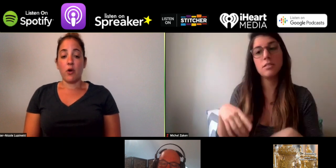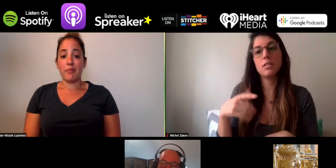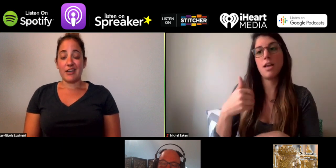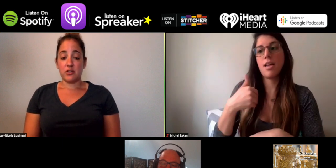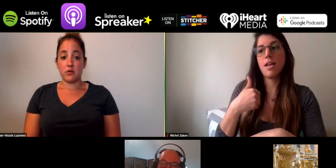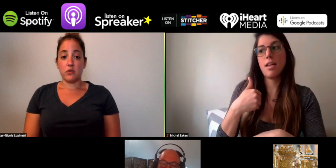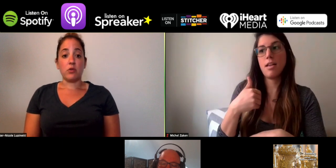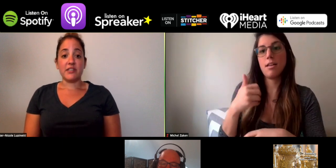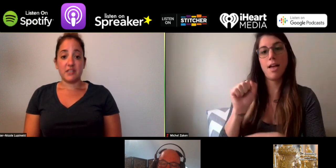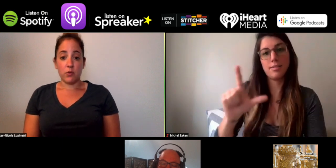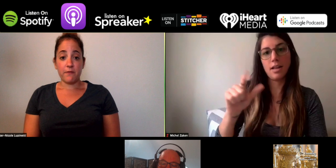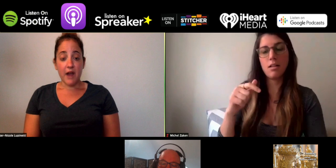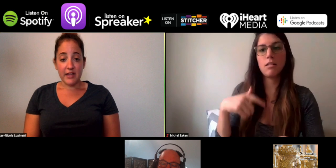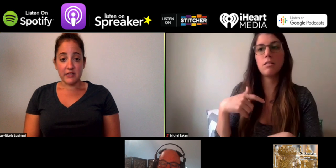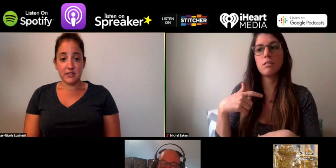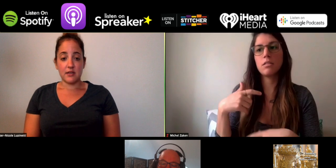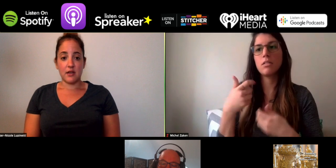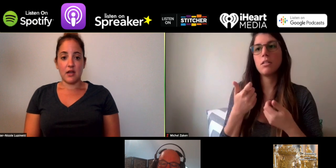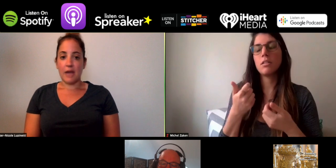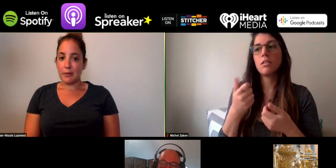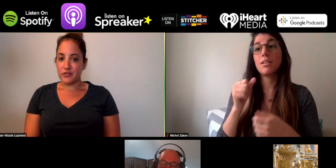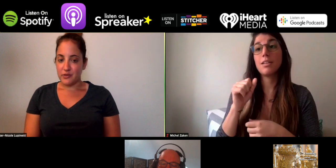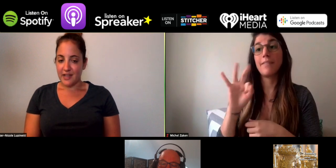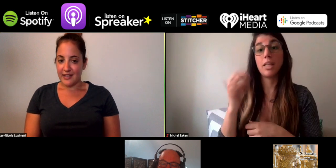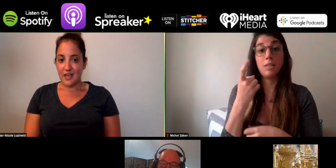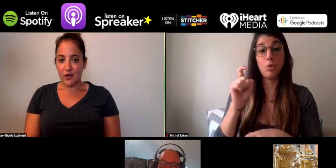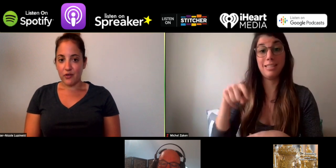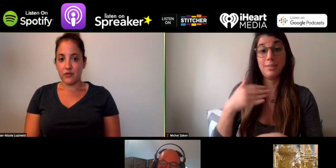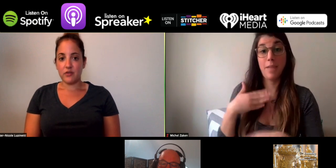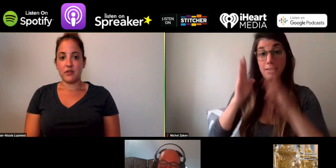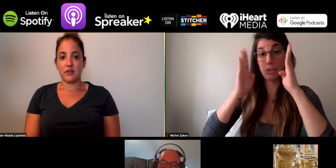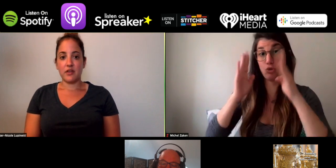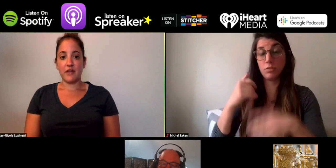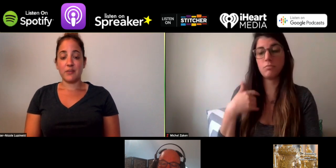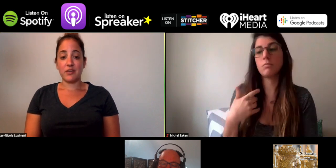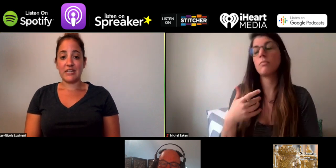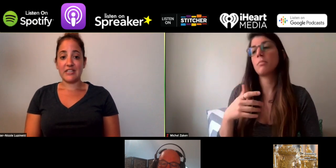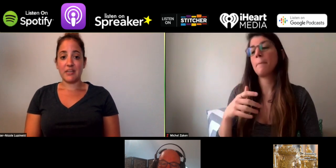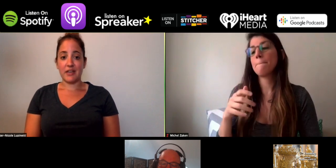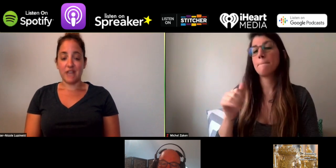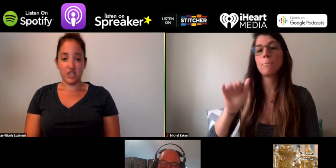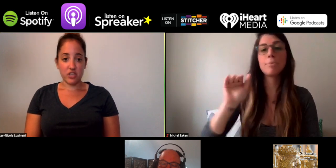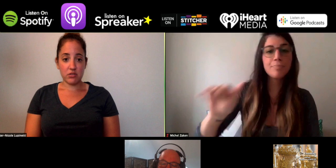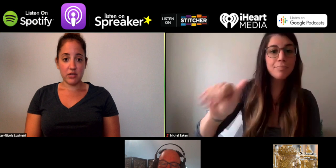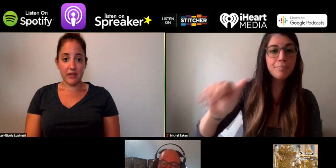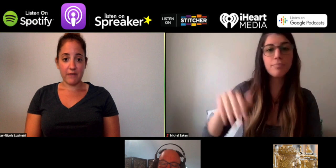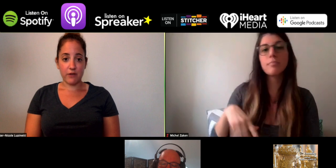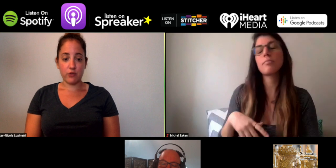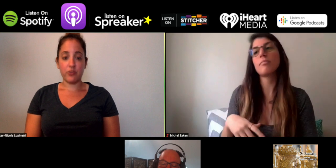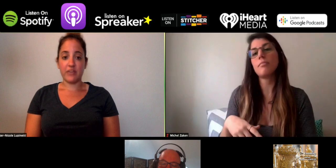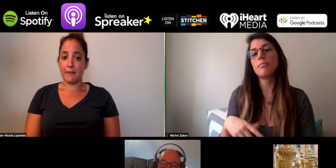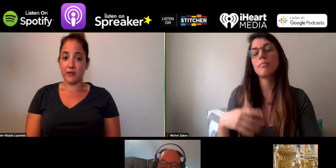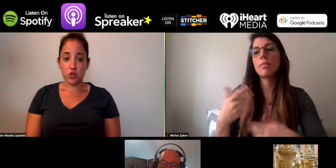So going back to, you know, listening with friends, I'm able to use ASL. If someone needs to get my attention in that